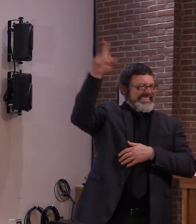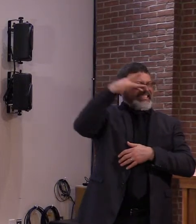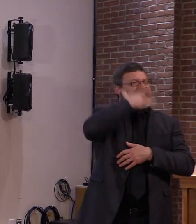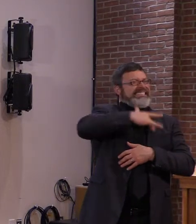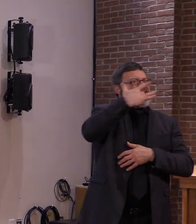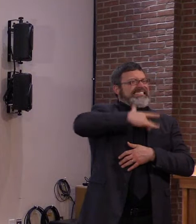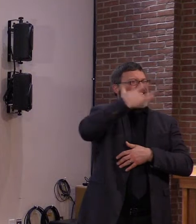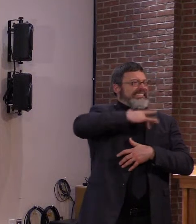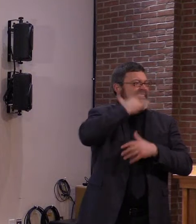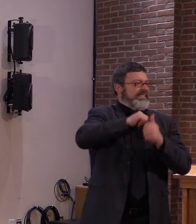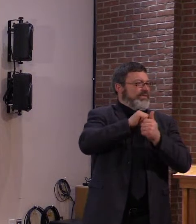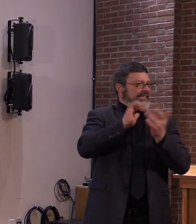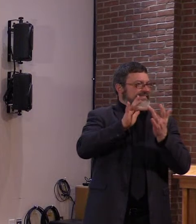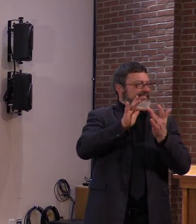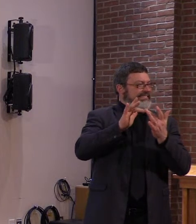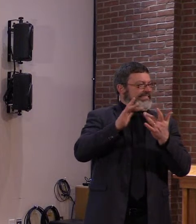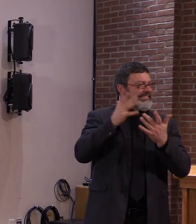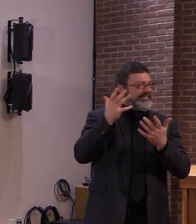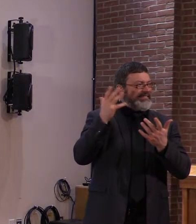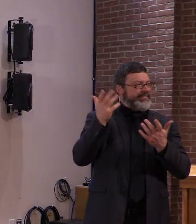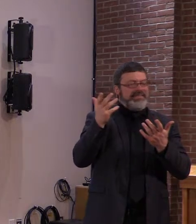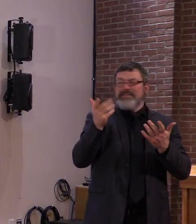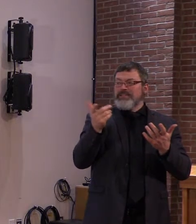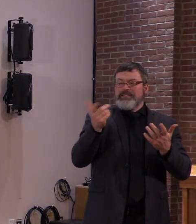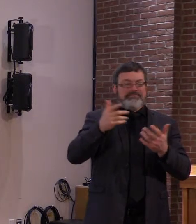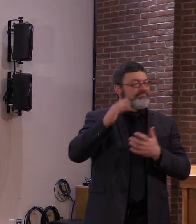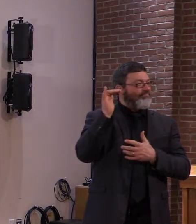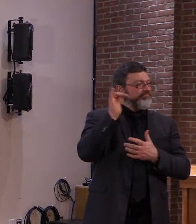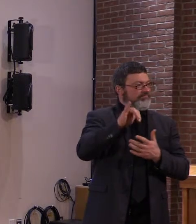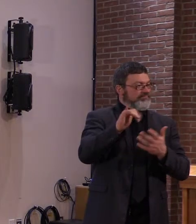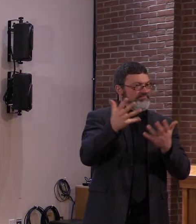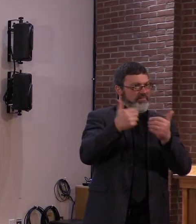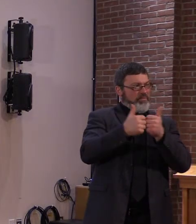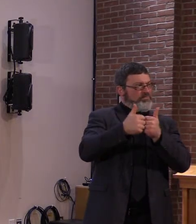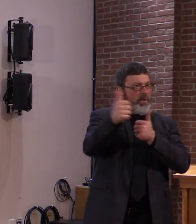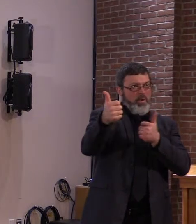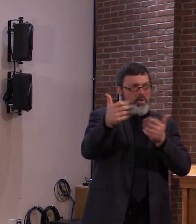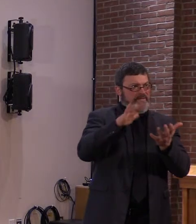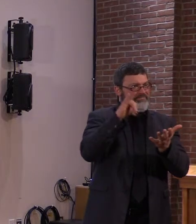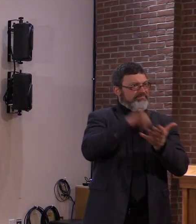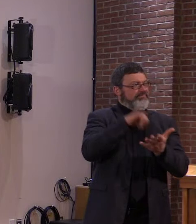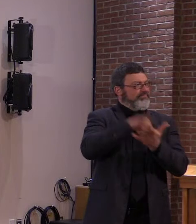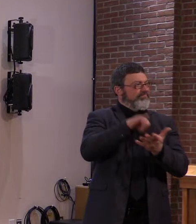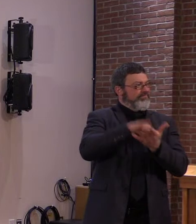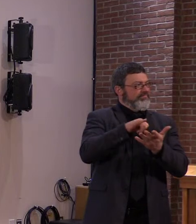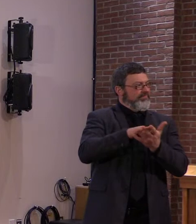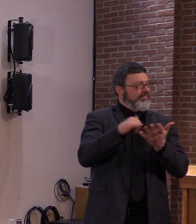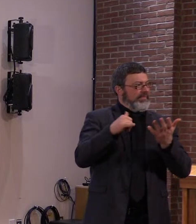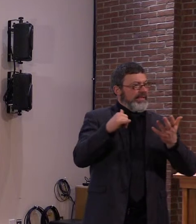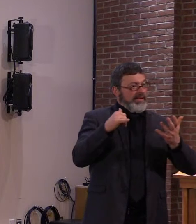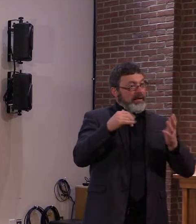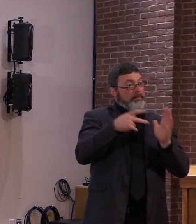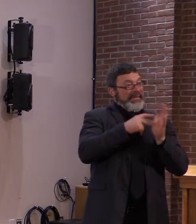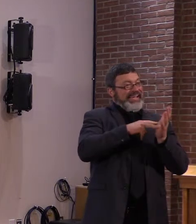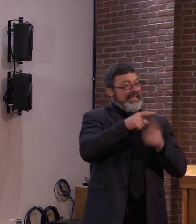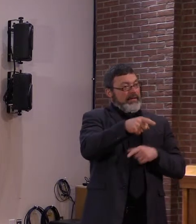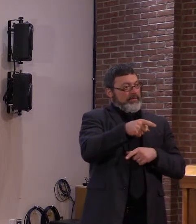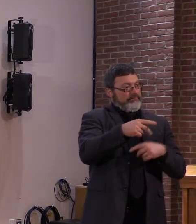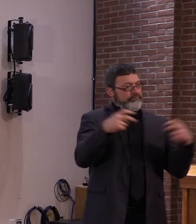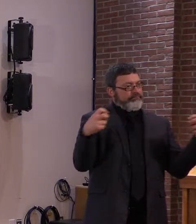been highlighting over the last number of months. As well, with what we're learning, what we're